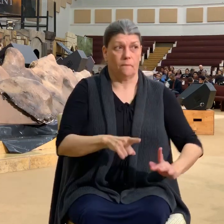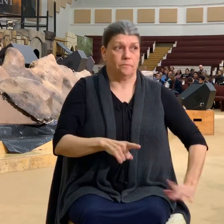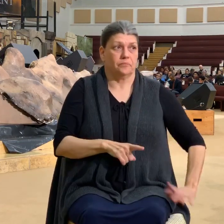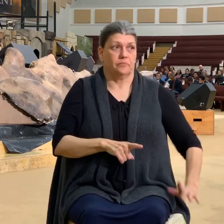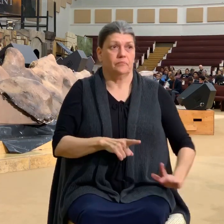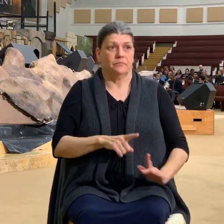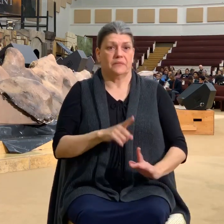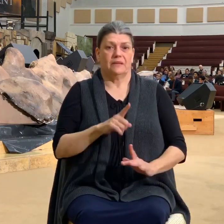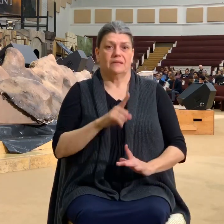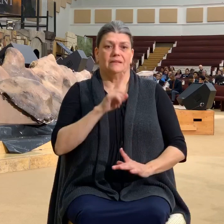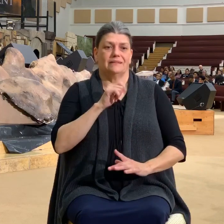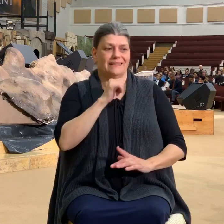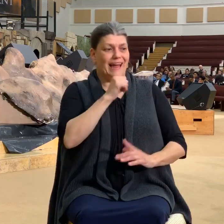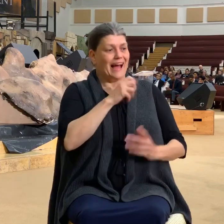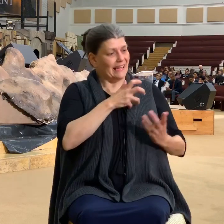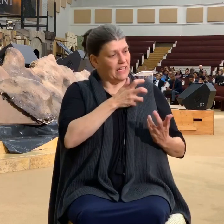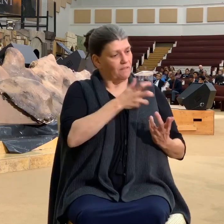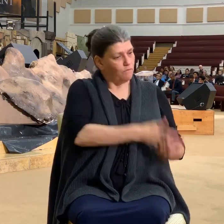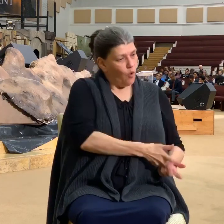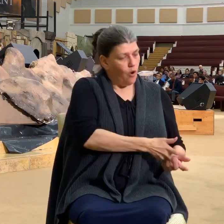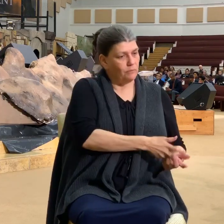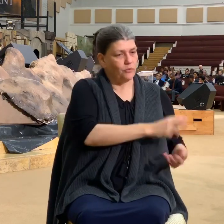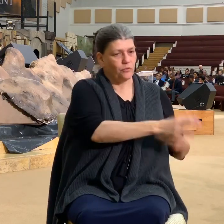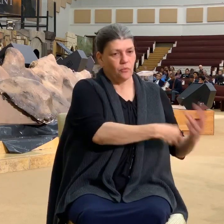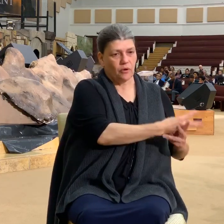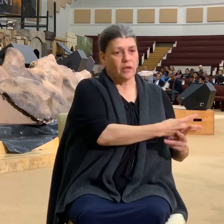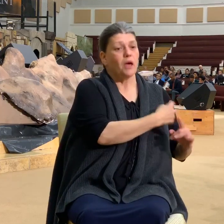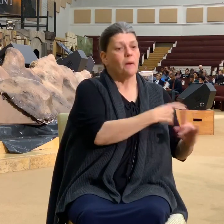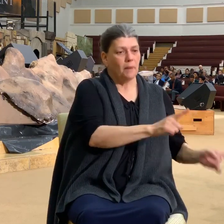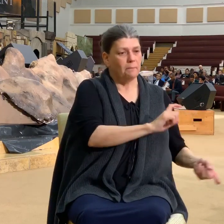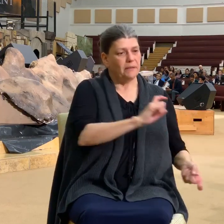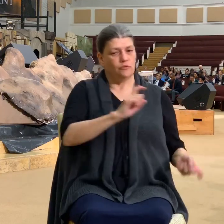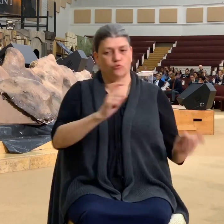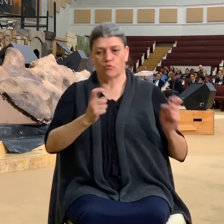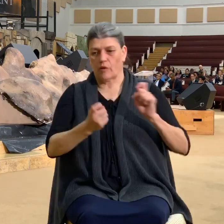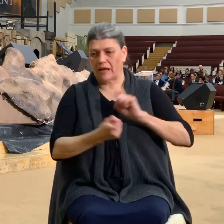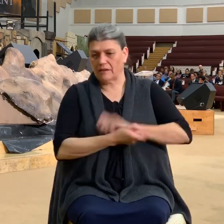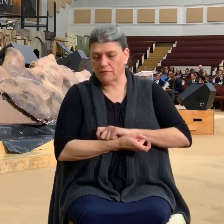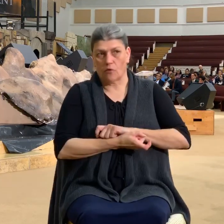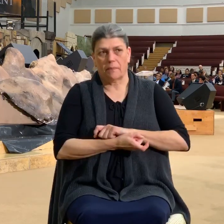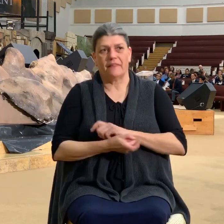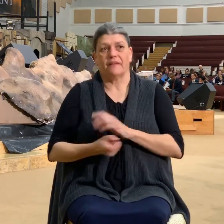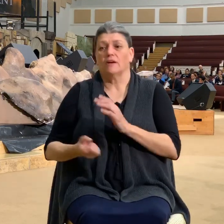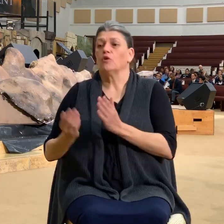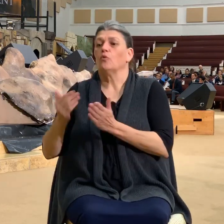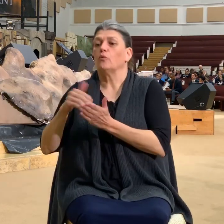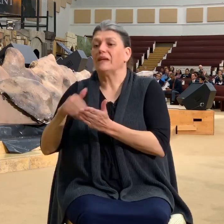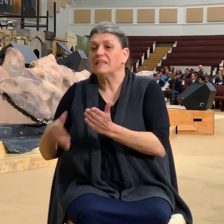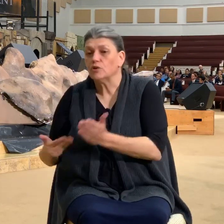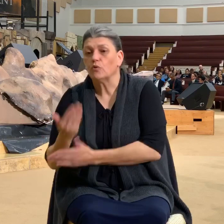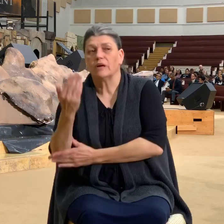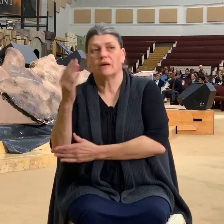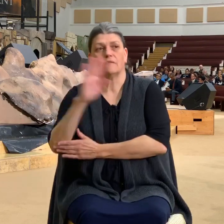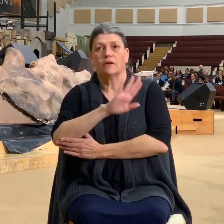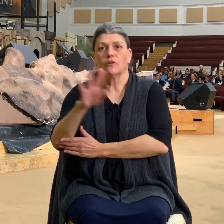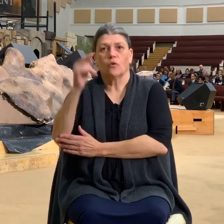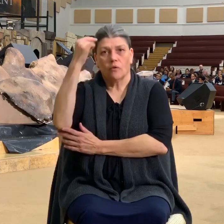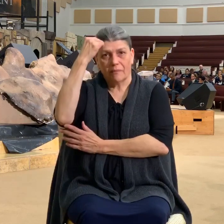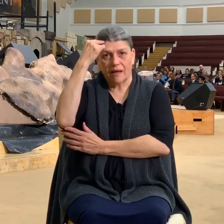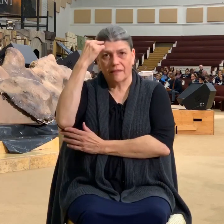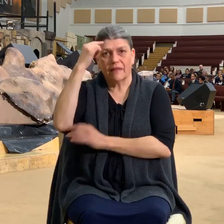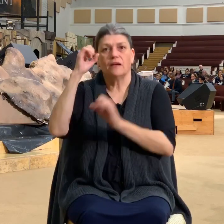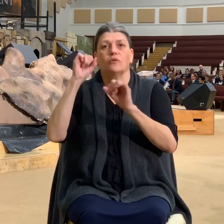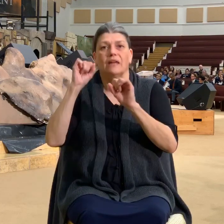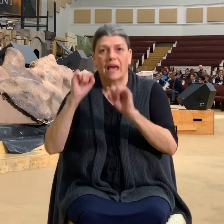Be not conformed to this world, but be transformed by the renewing of your mind, that ye may be able